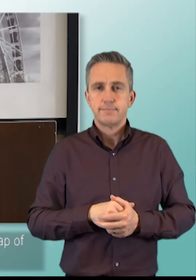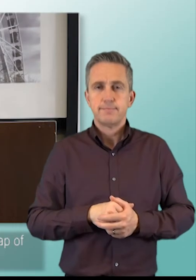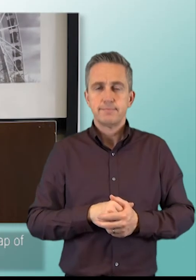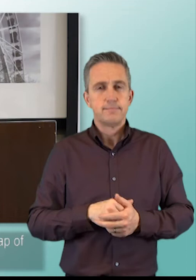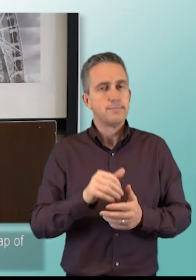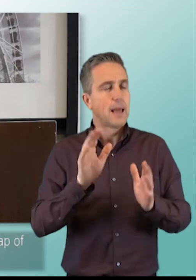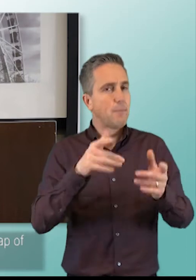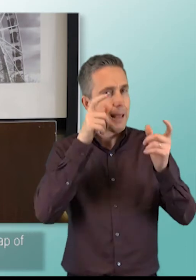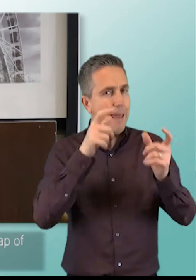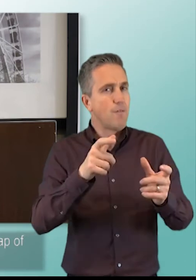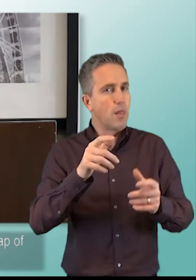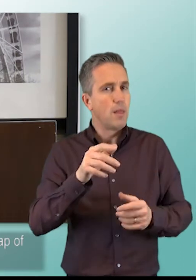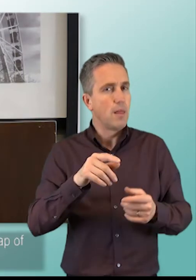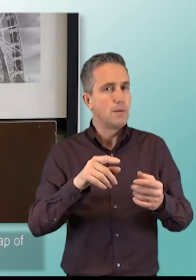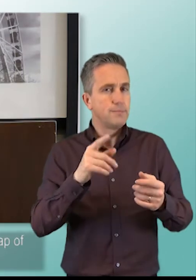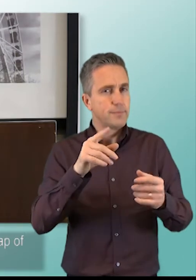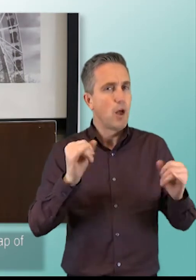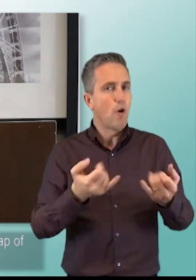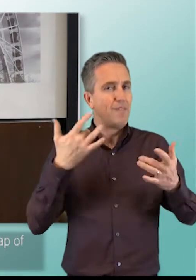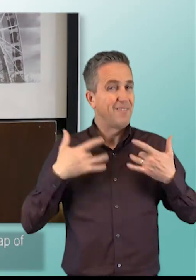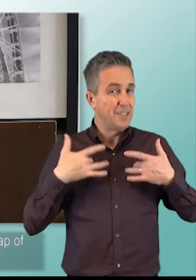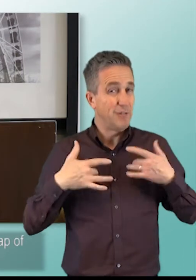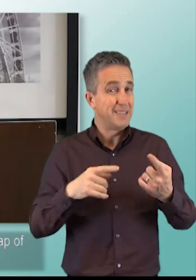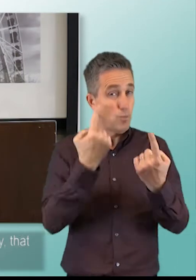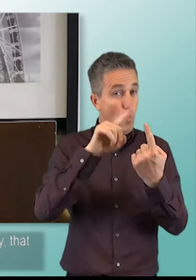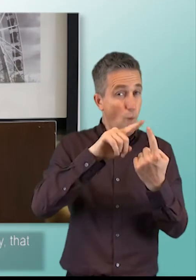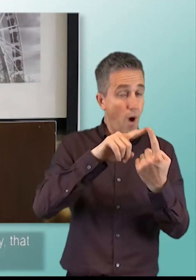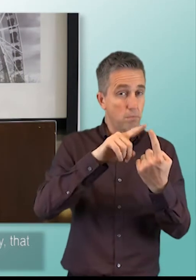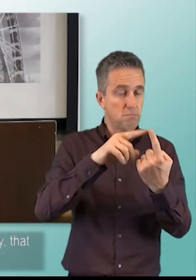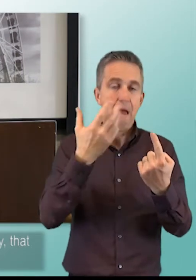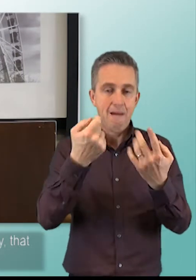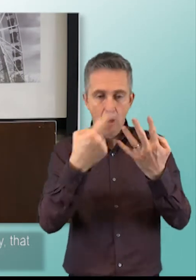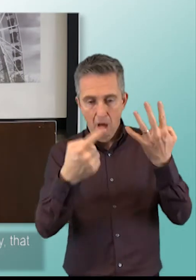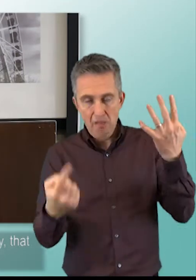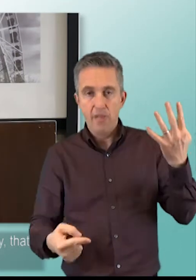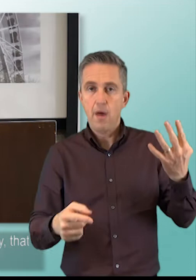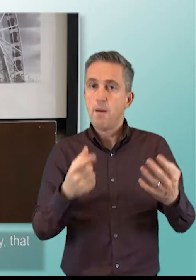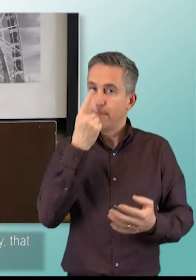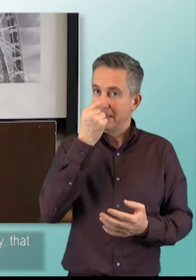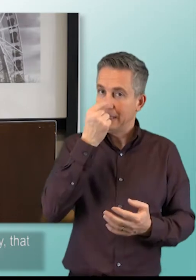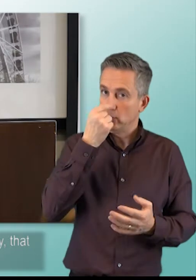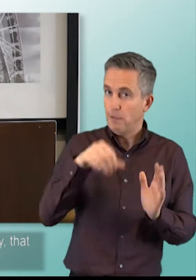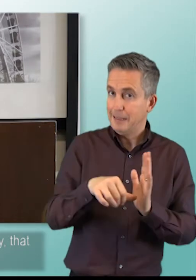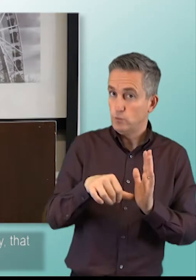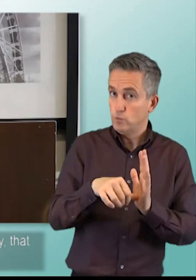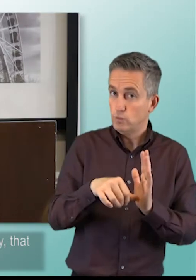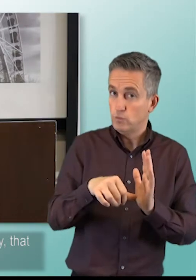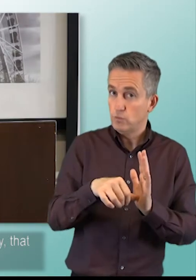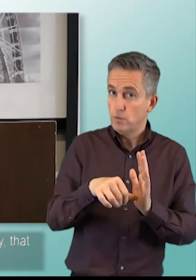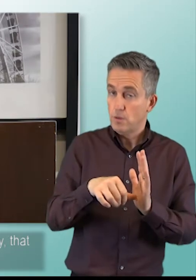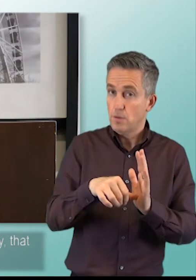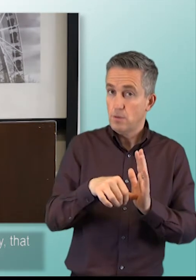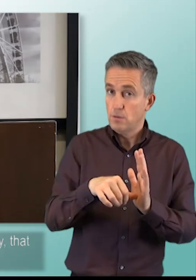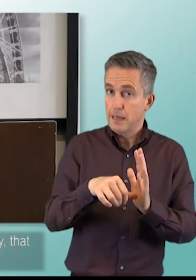warning, however. Don't fall into the trap of thinking that that's the only type of conflict of interest that charity trustees have to deal with, okay?